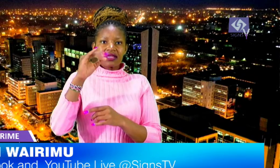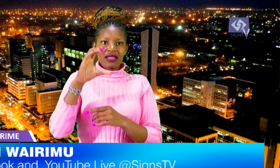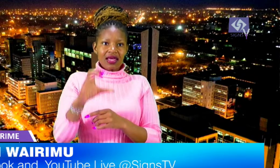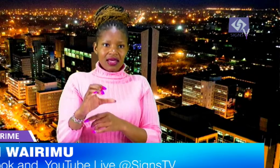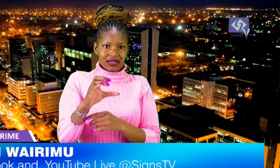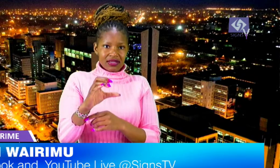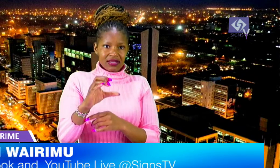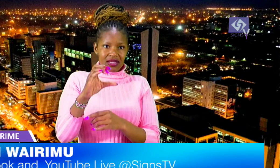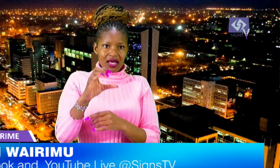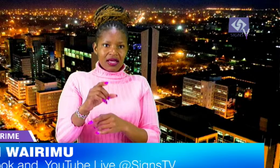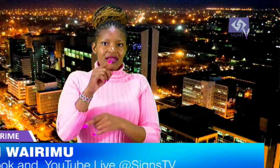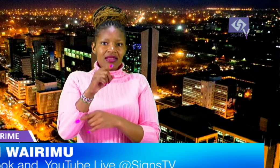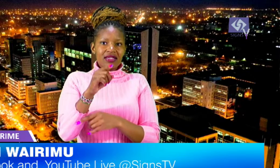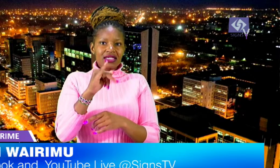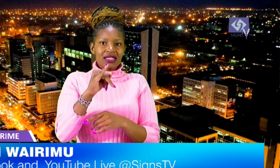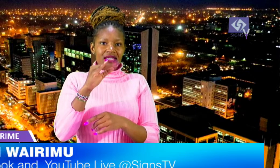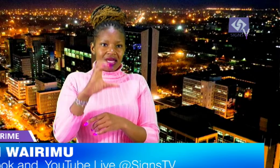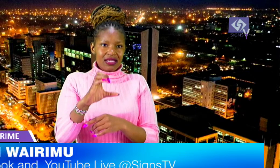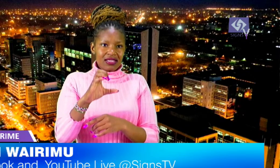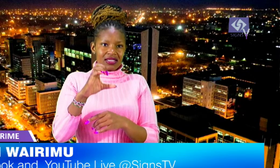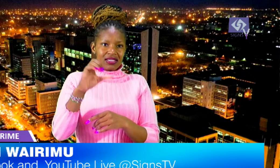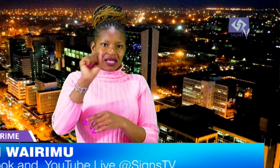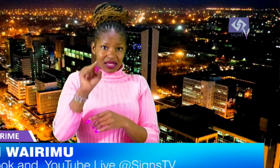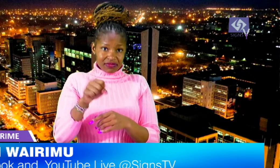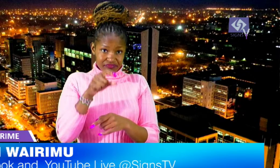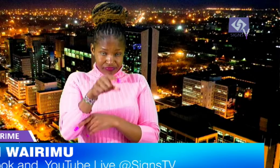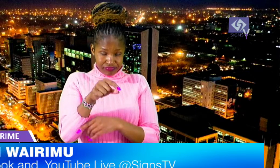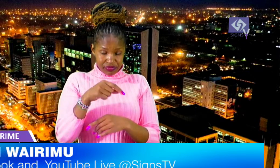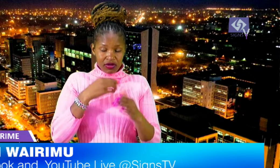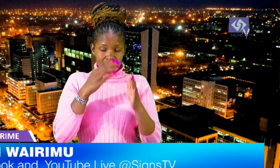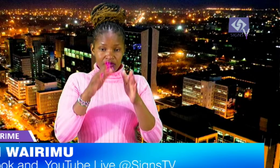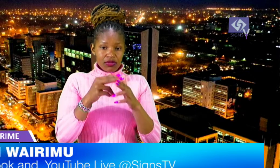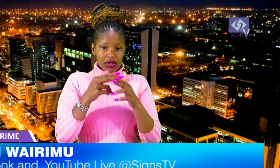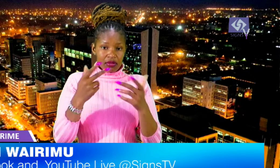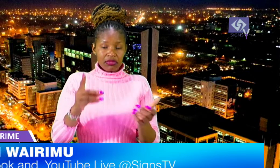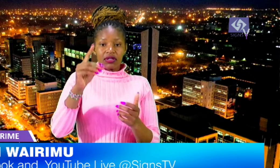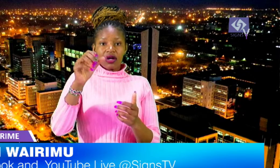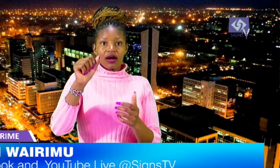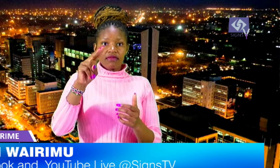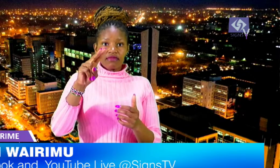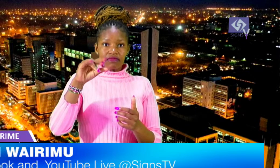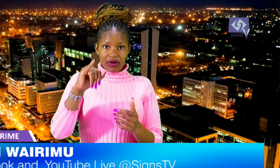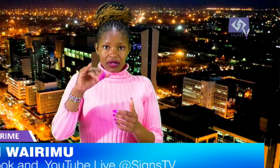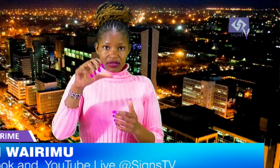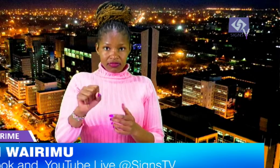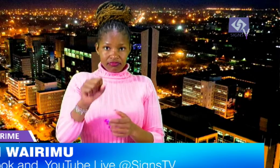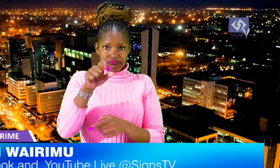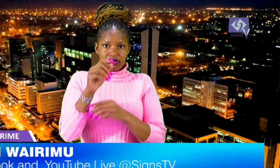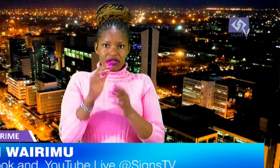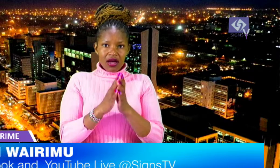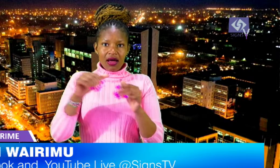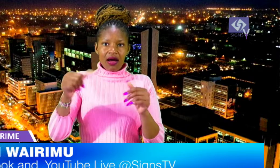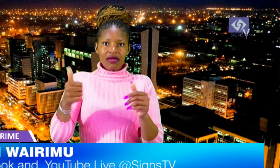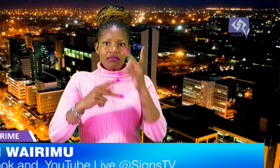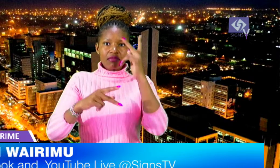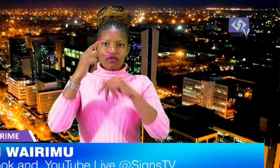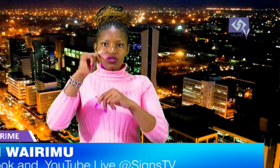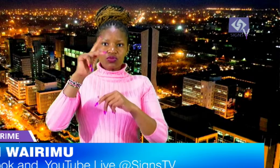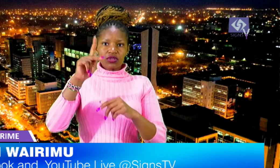announcement follows statement from Energy and Interior Cabinet Secretary Davis Chirchir and Professor Kithure